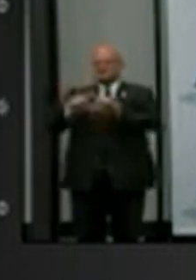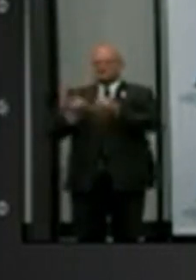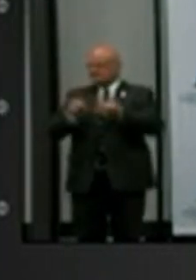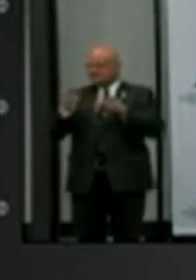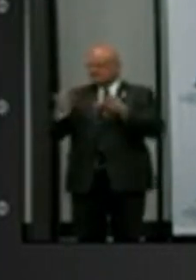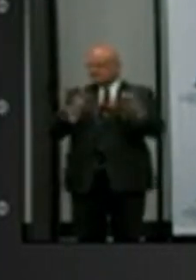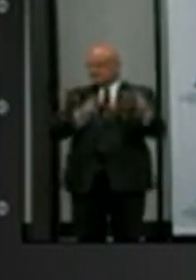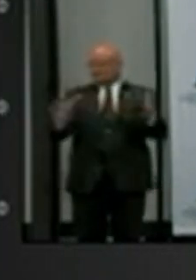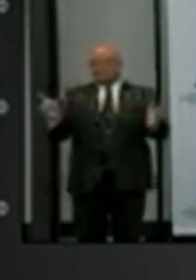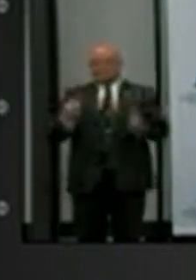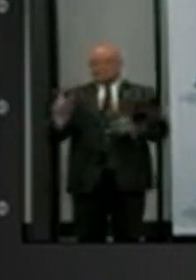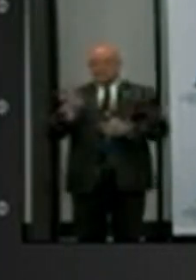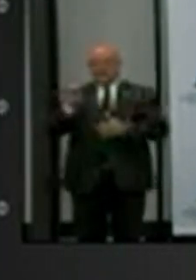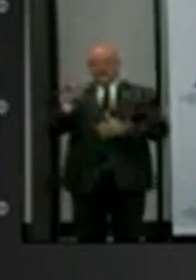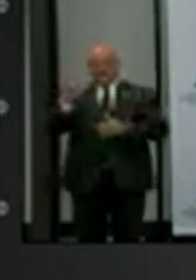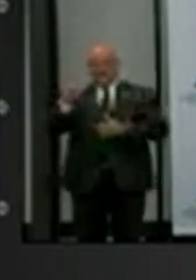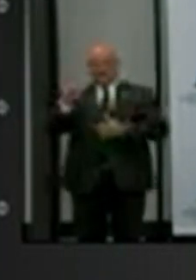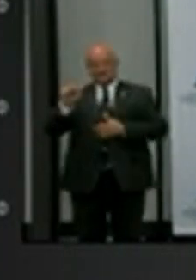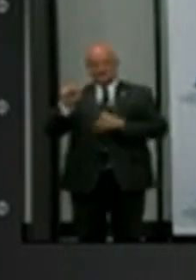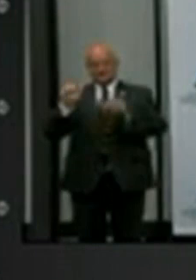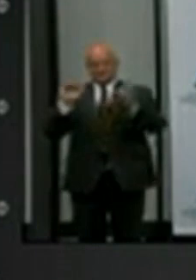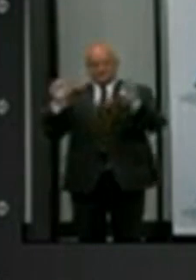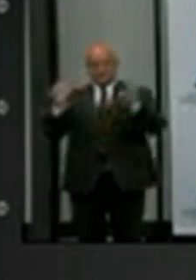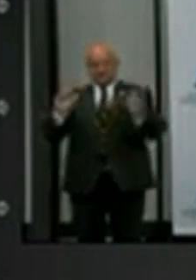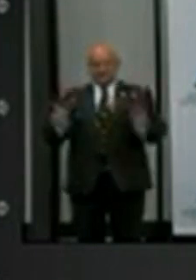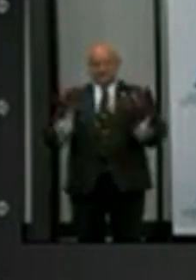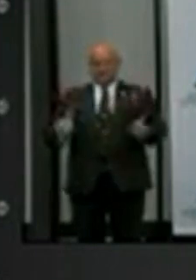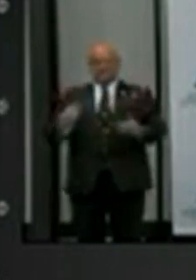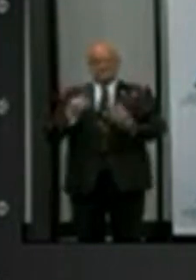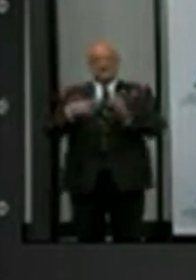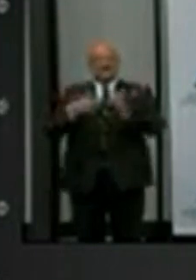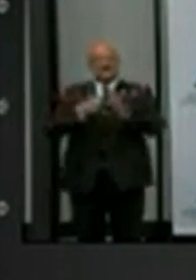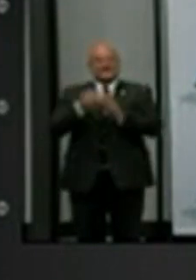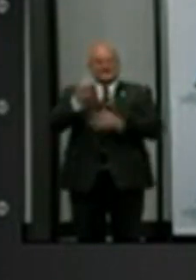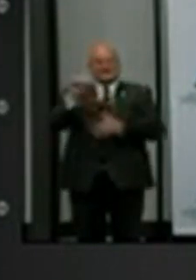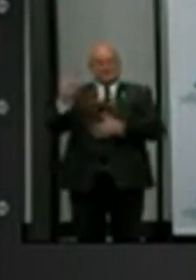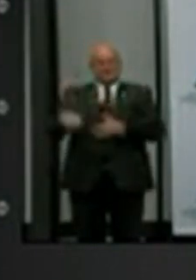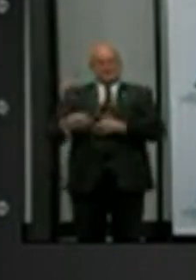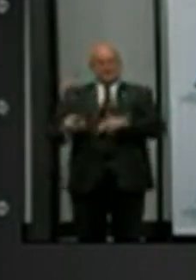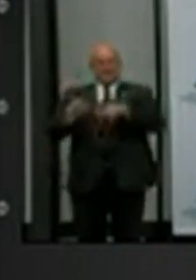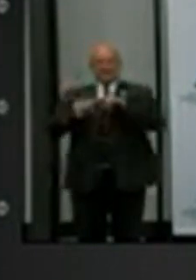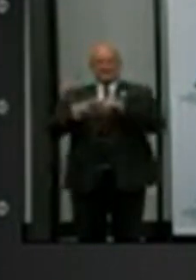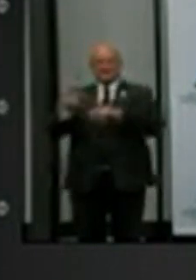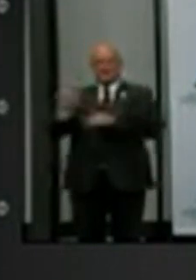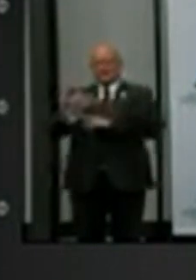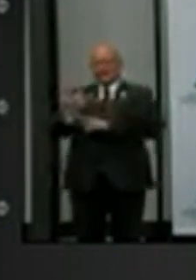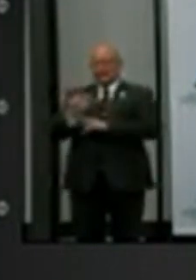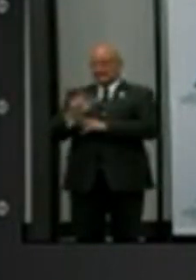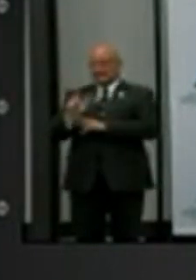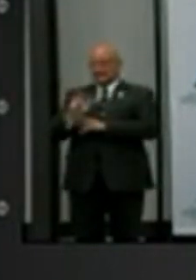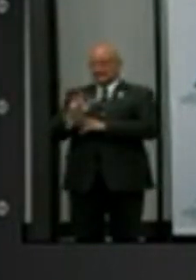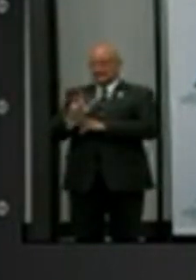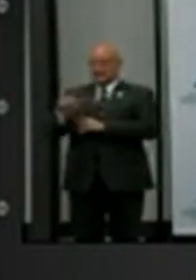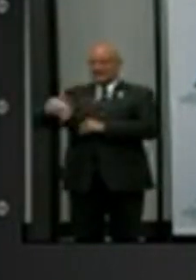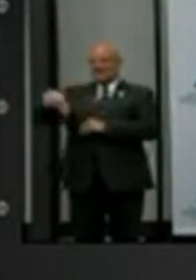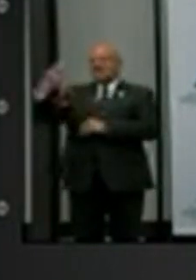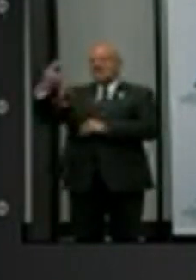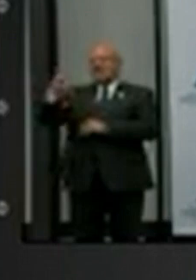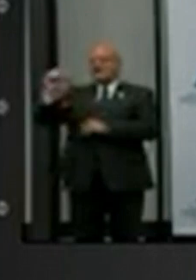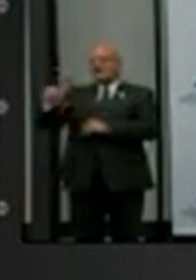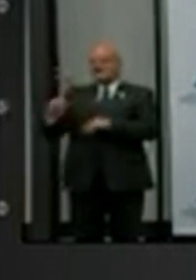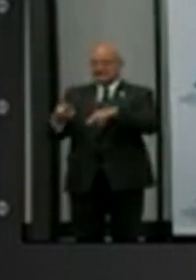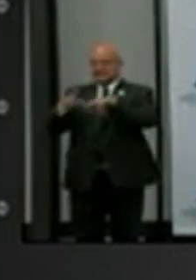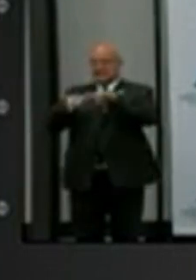way as to where the counties stack up. And this is the percent increase on the left side. The highest